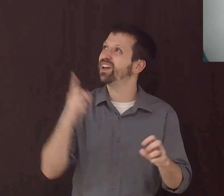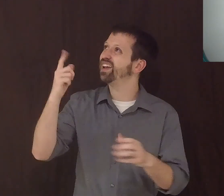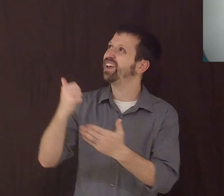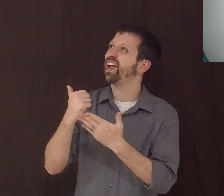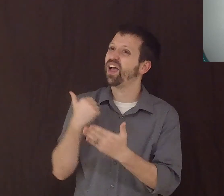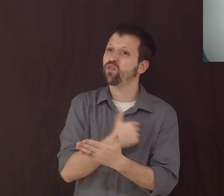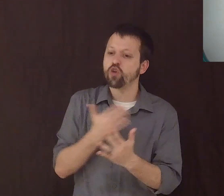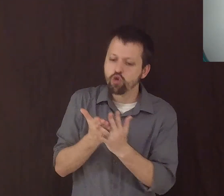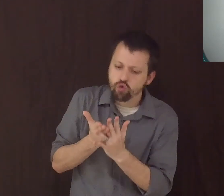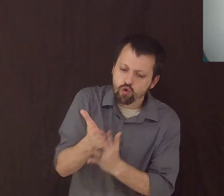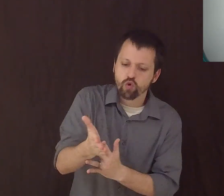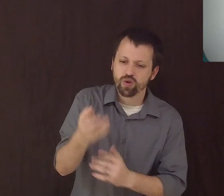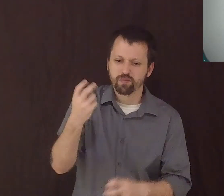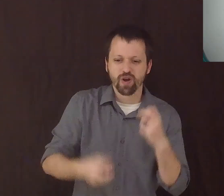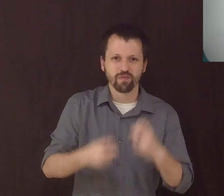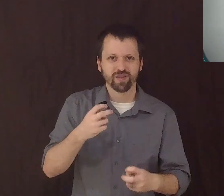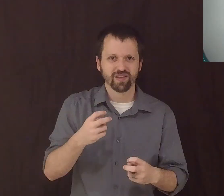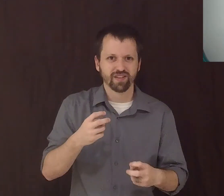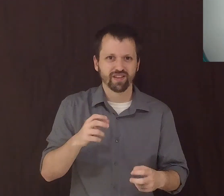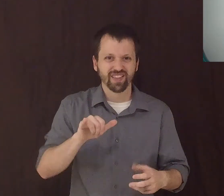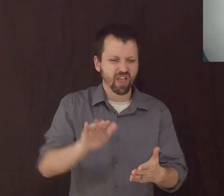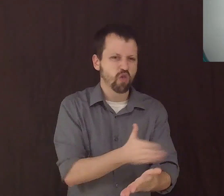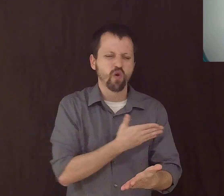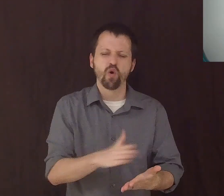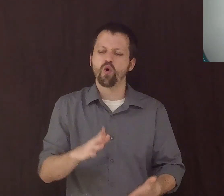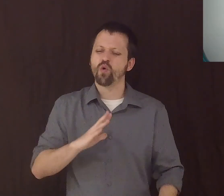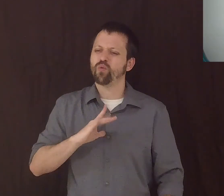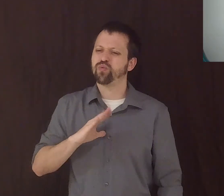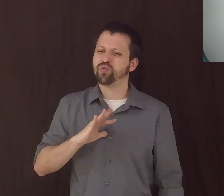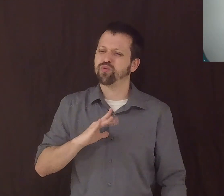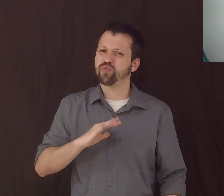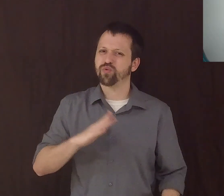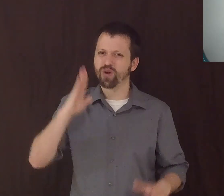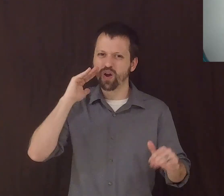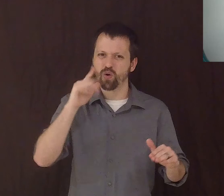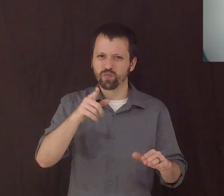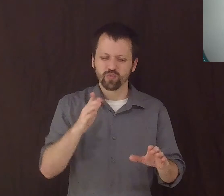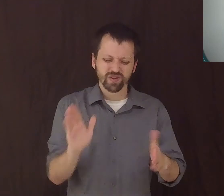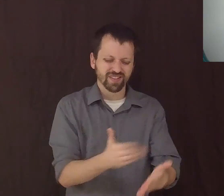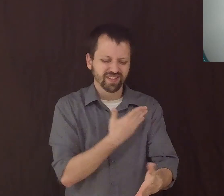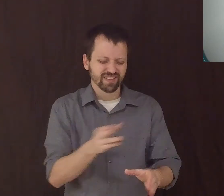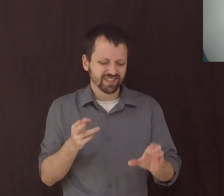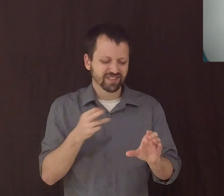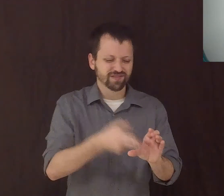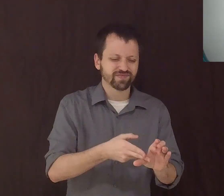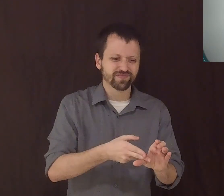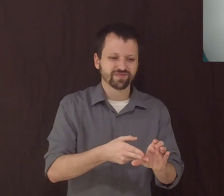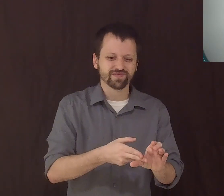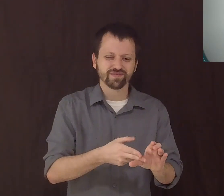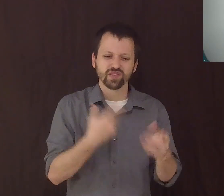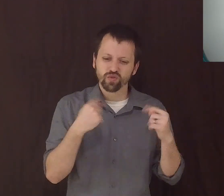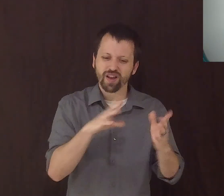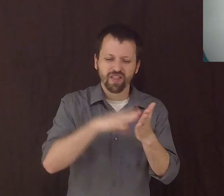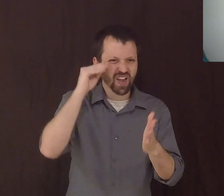it. And that song is so awesome. I hope you'll sing along with them and try to learn that. I can't wait until we all get back together